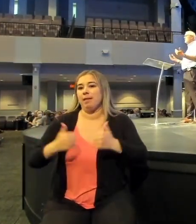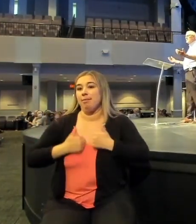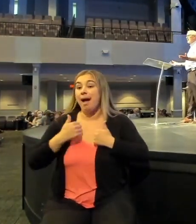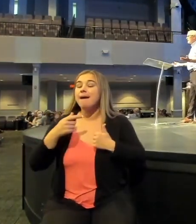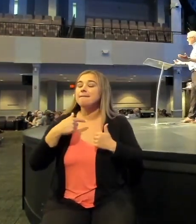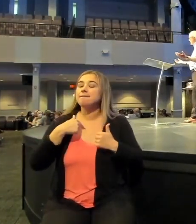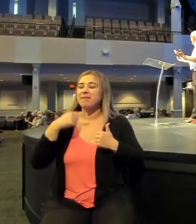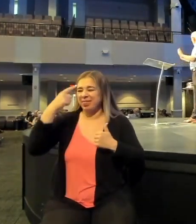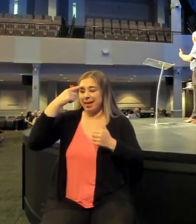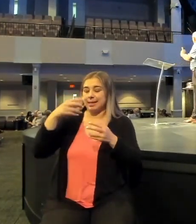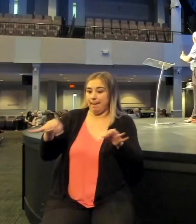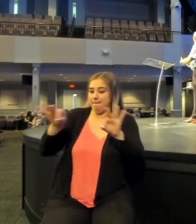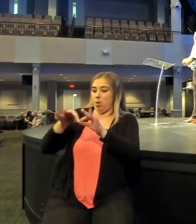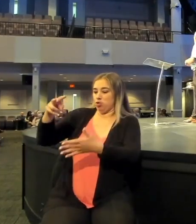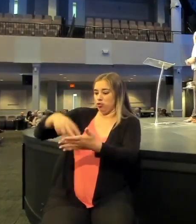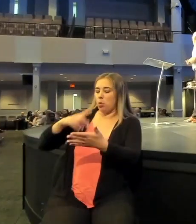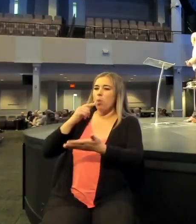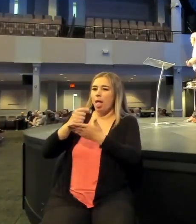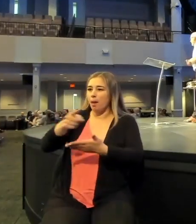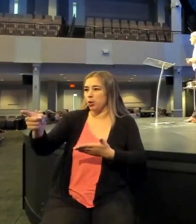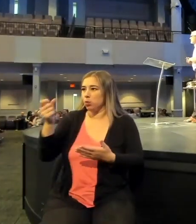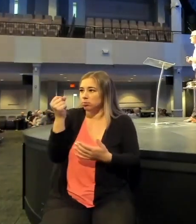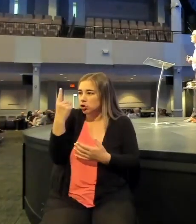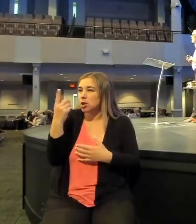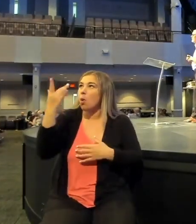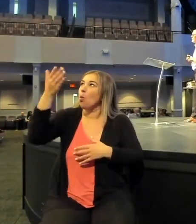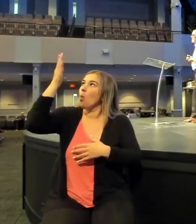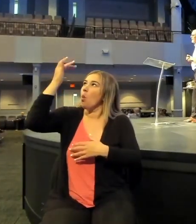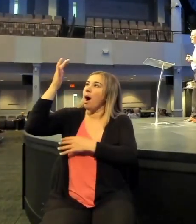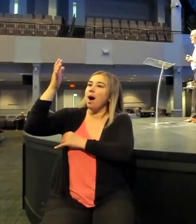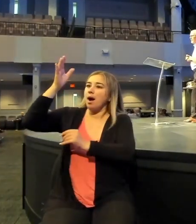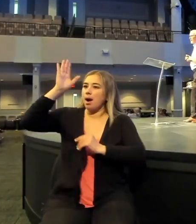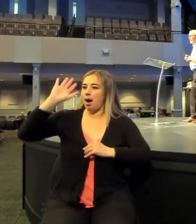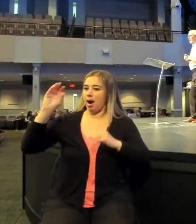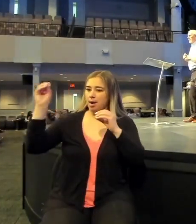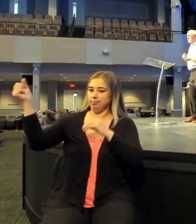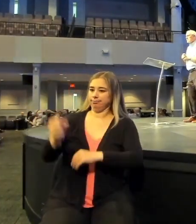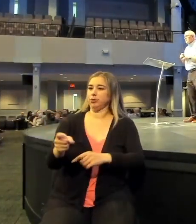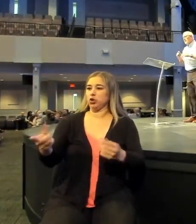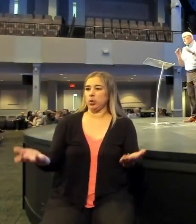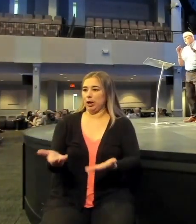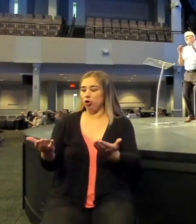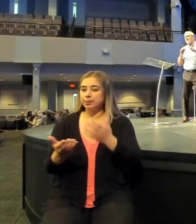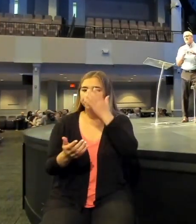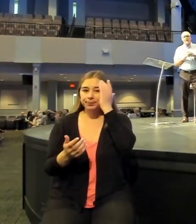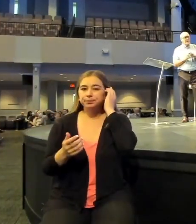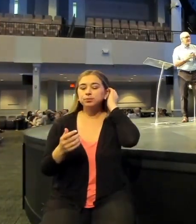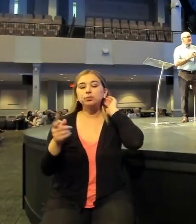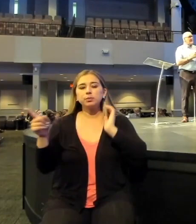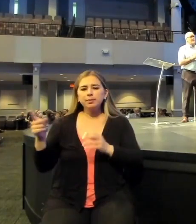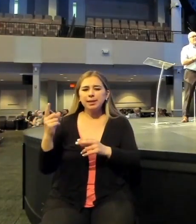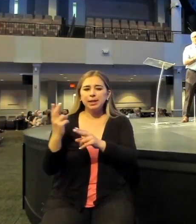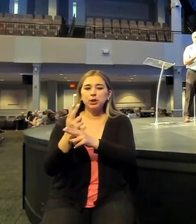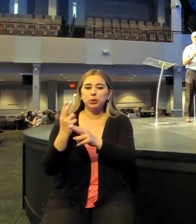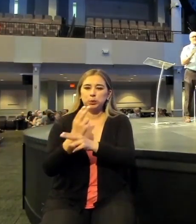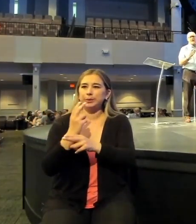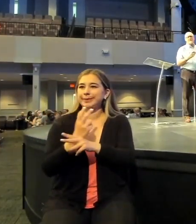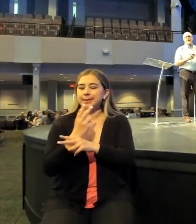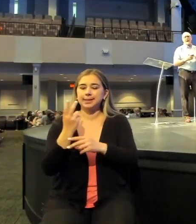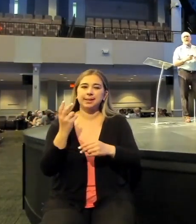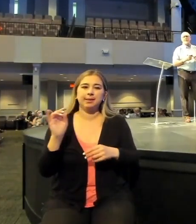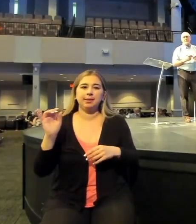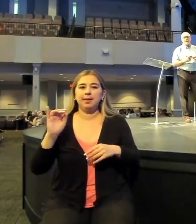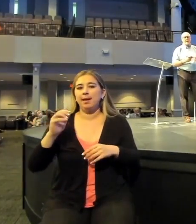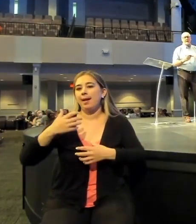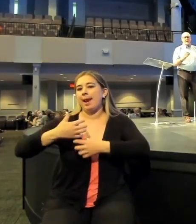help you to understand something about you and why God put you on the planet. And so he uses an illustration, or uses